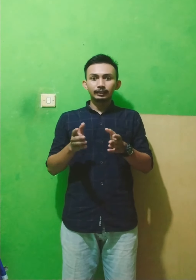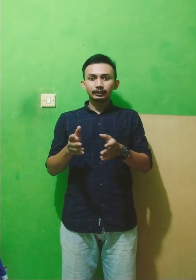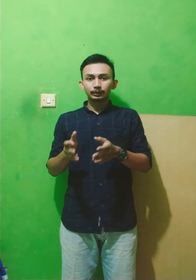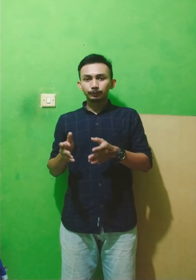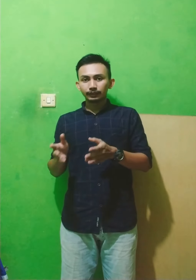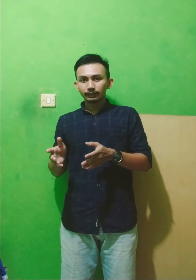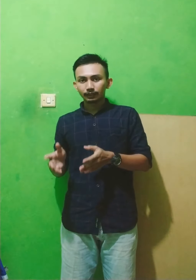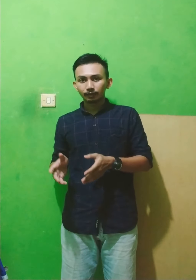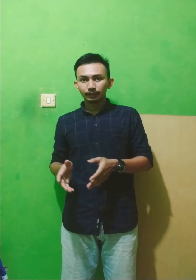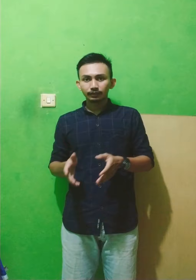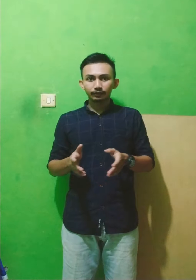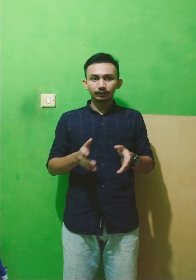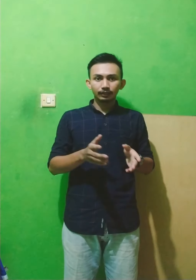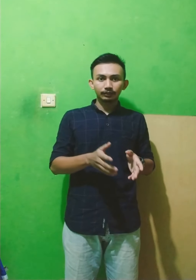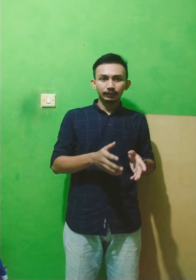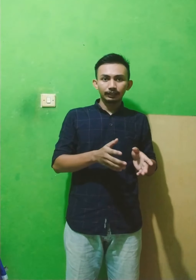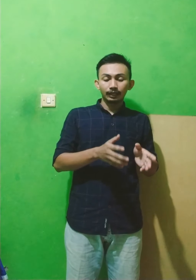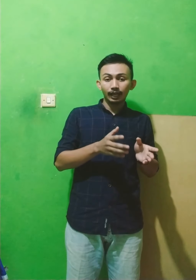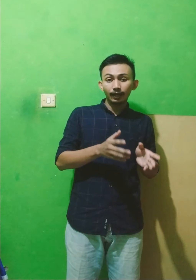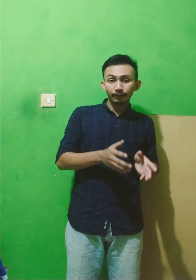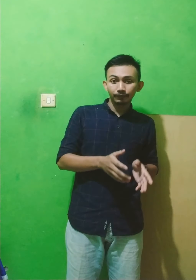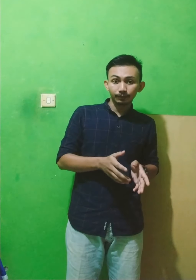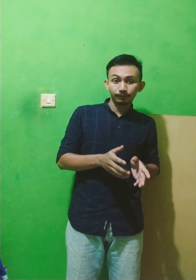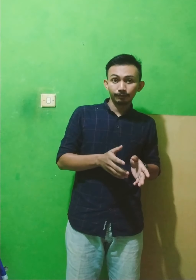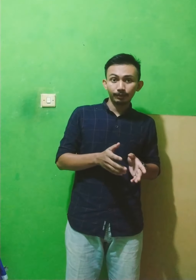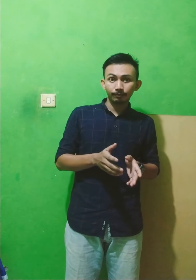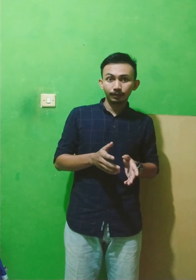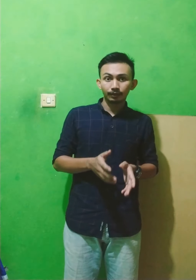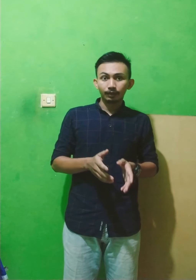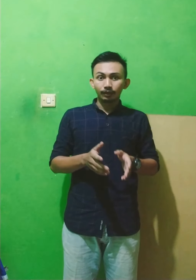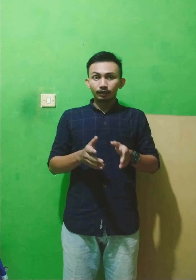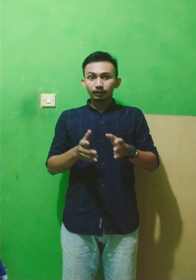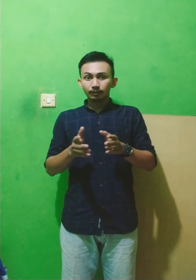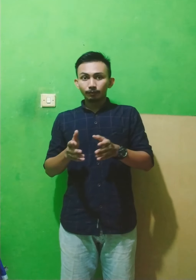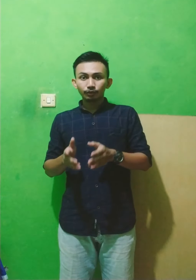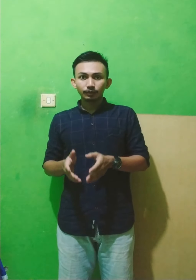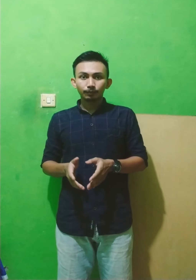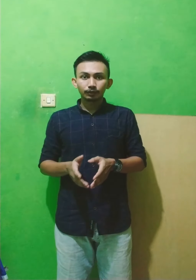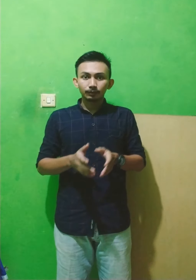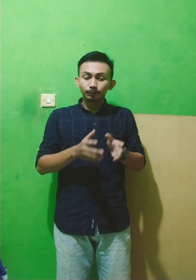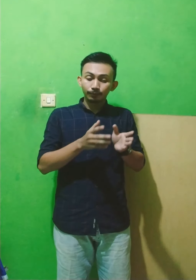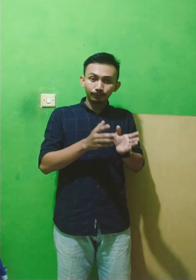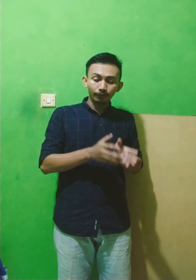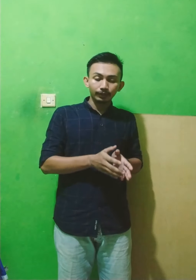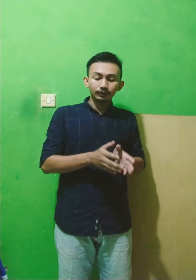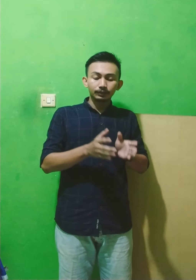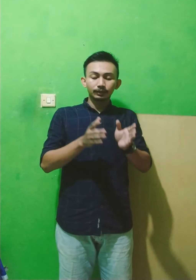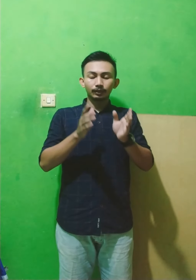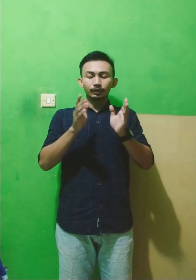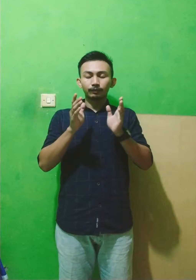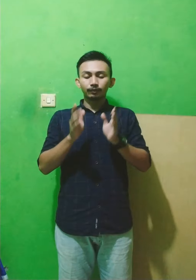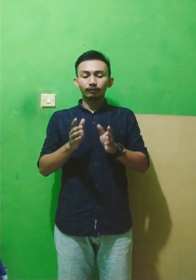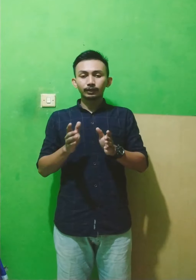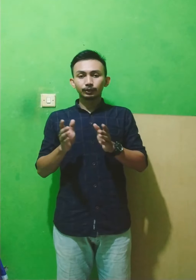the speech is coming to a close and help them remember the most important points from the